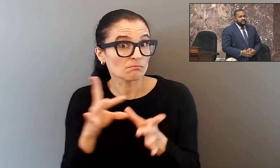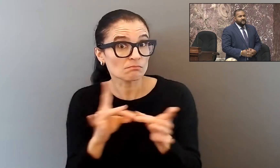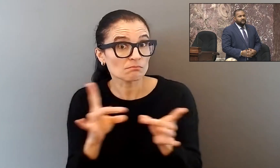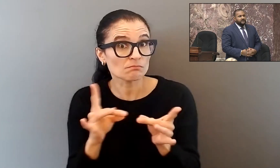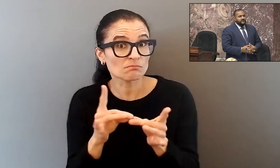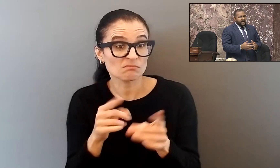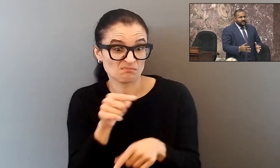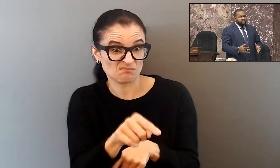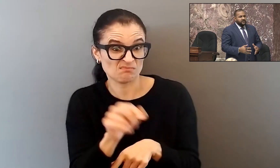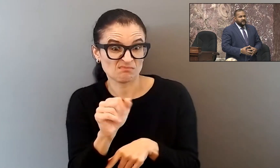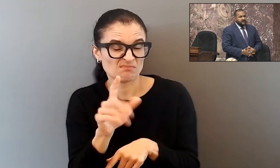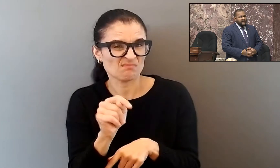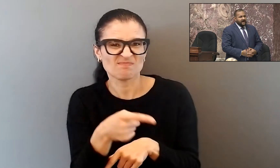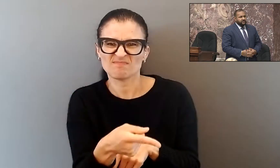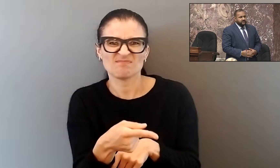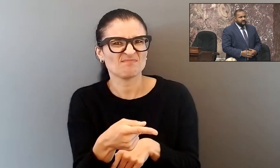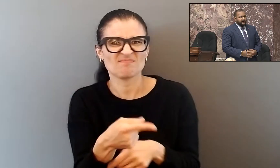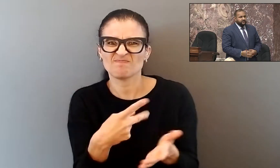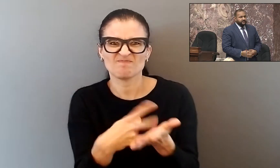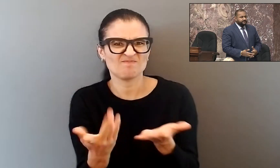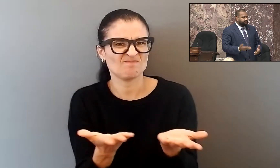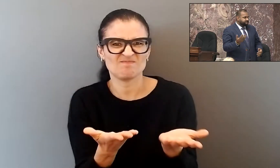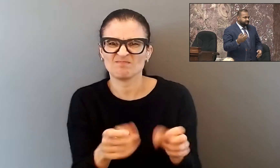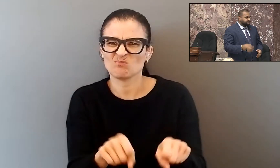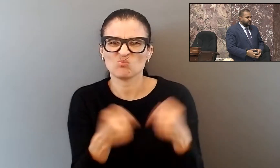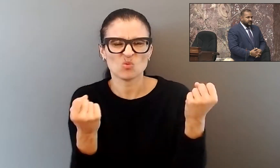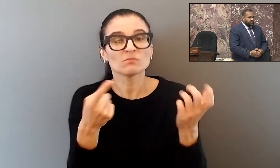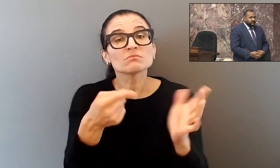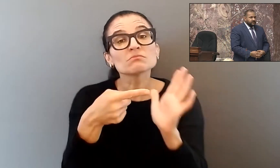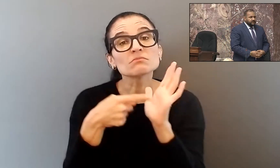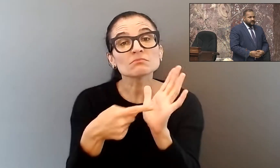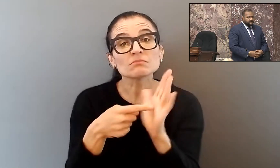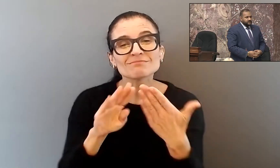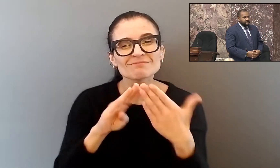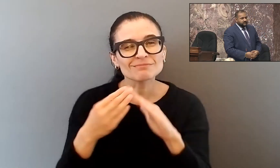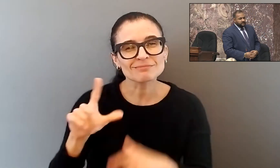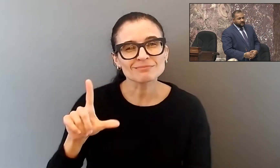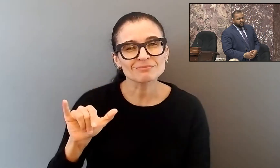able to rebuild that community after a disastrous...